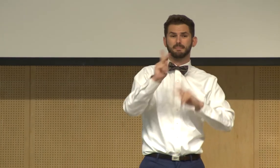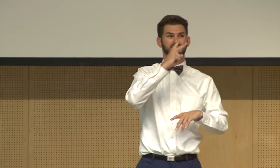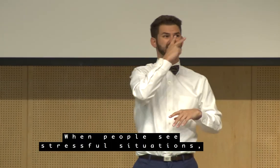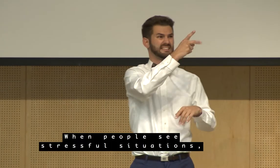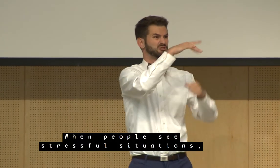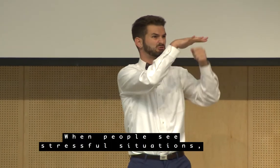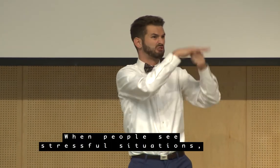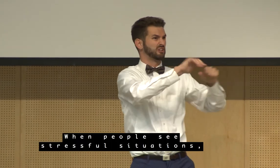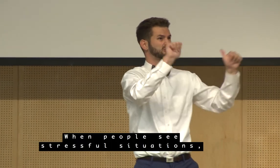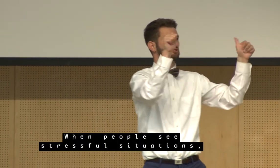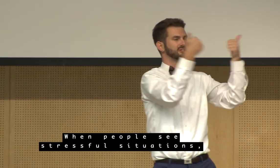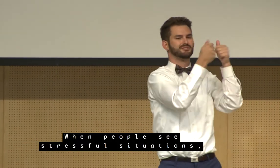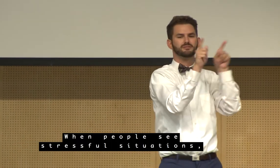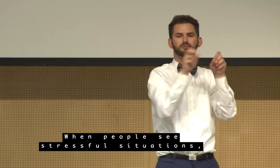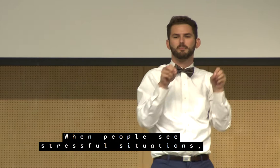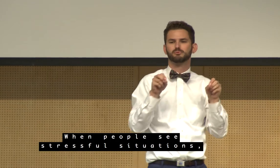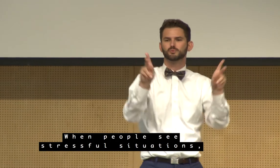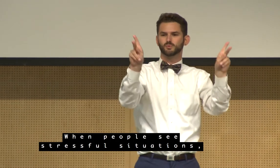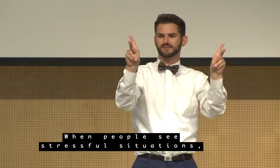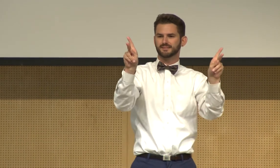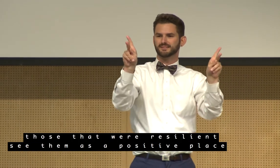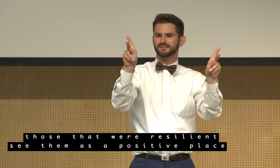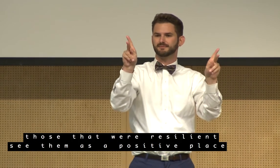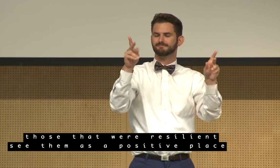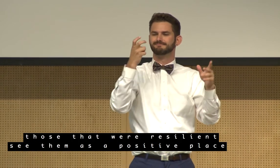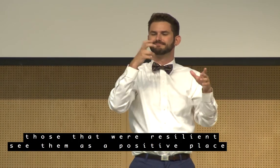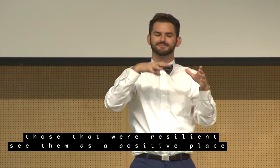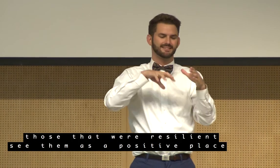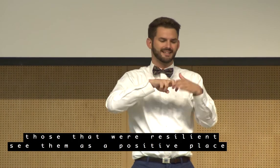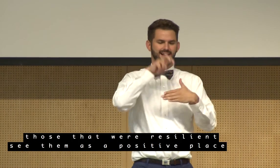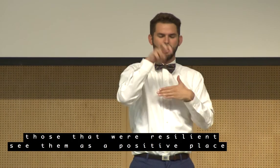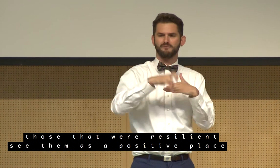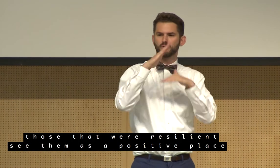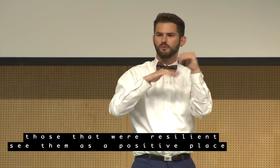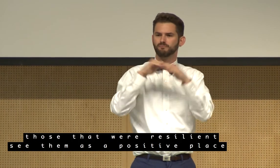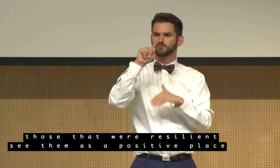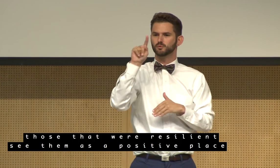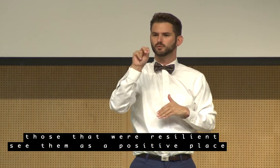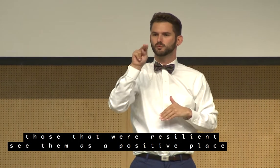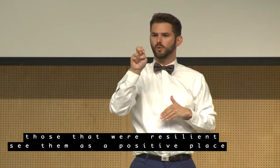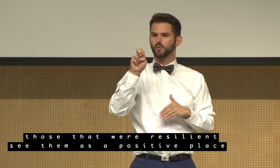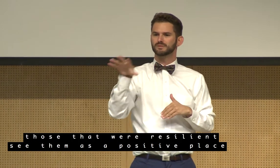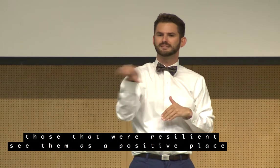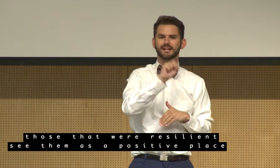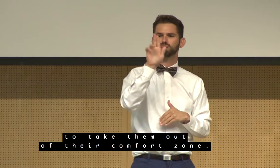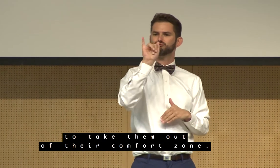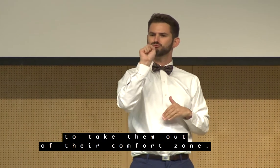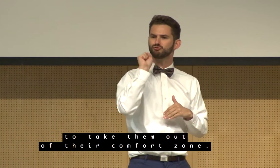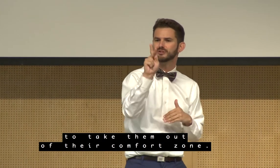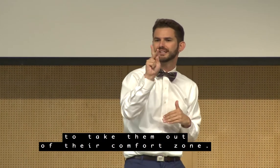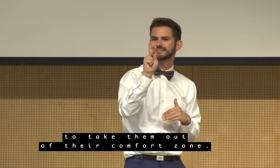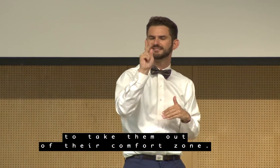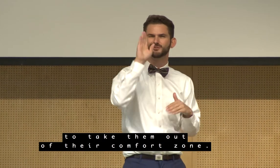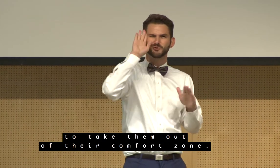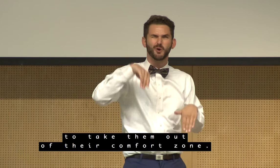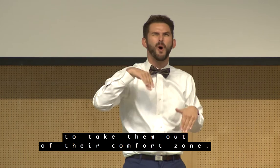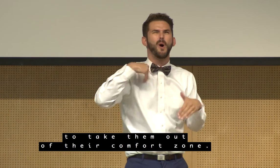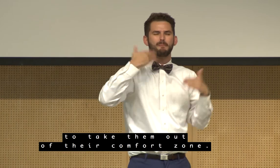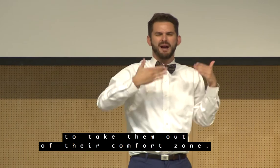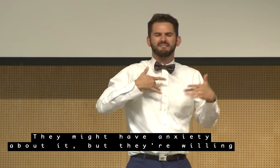When people see stressful situations, those that were resilient see them as a positive place to take them out of their comfort zone. They